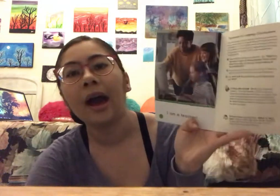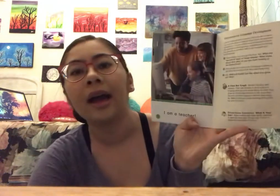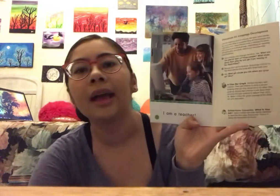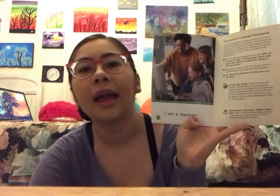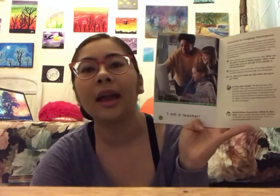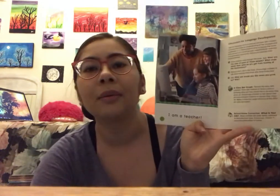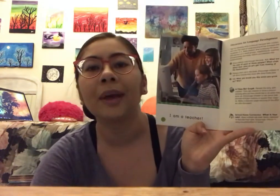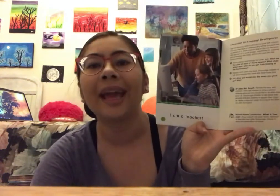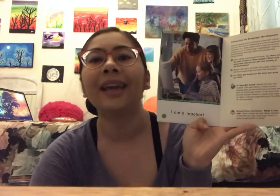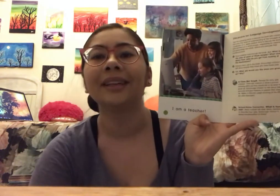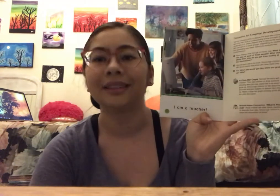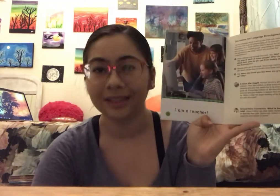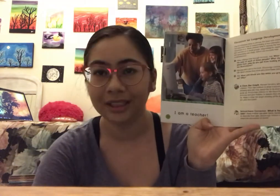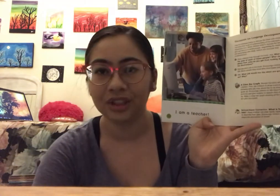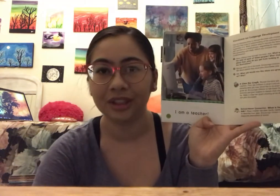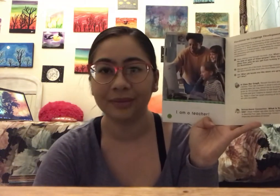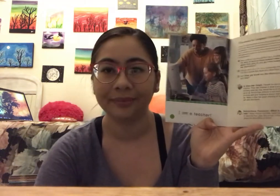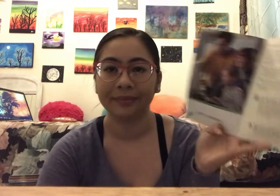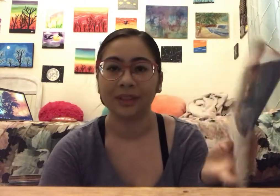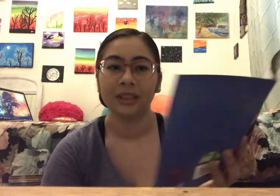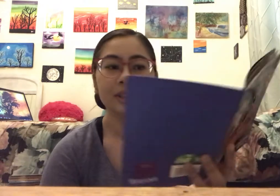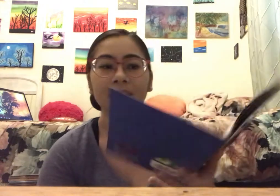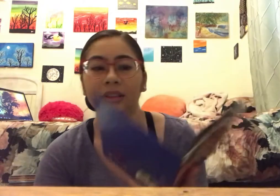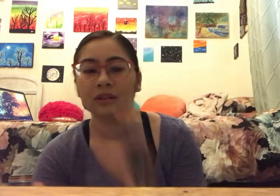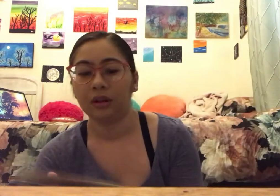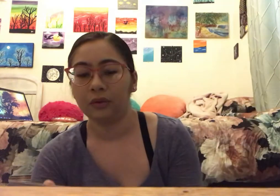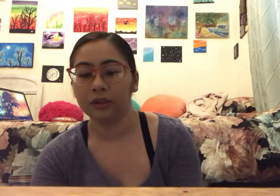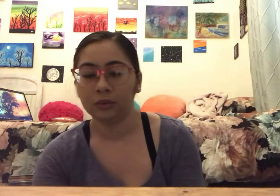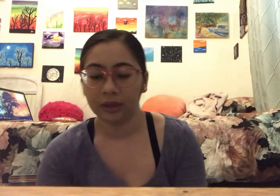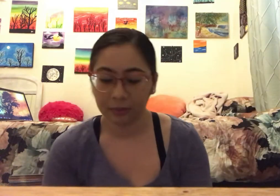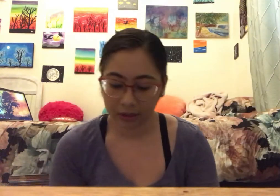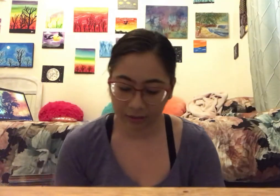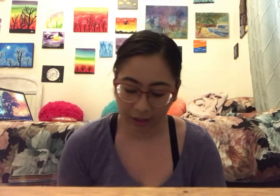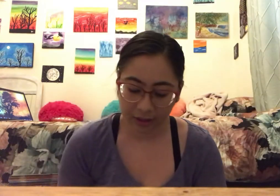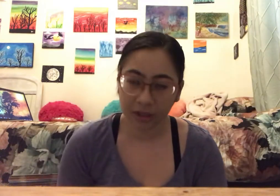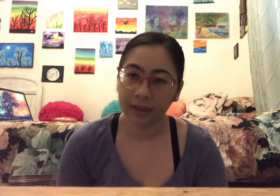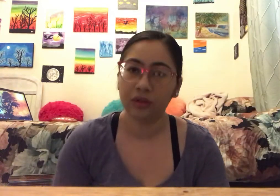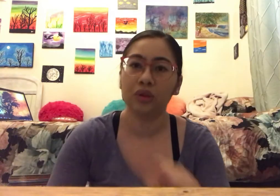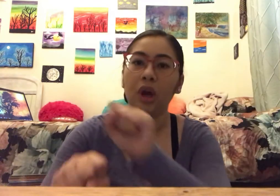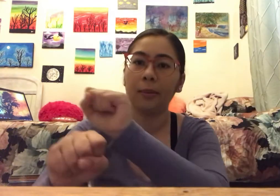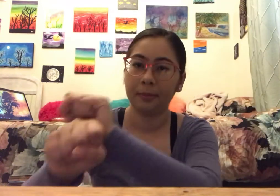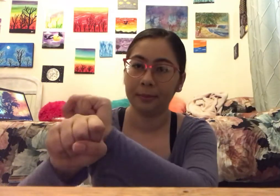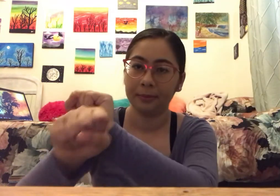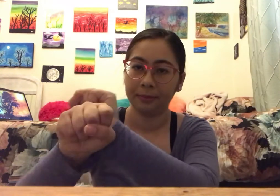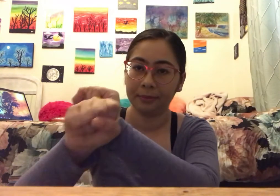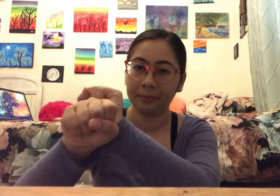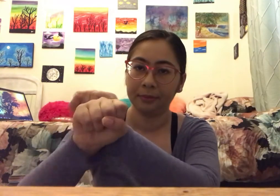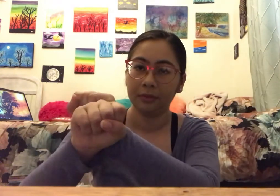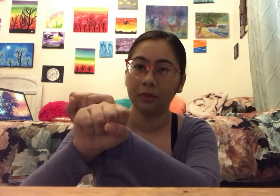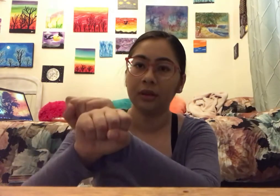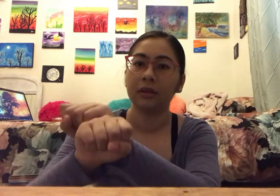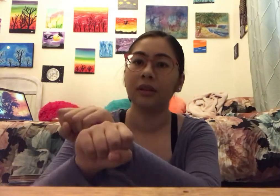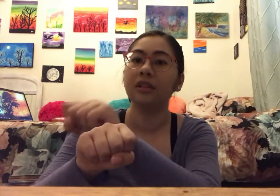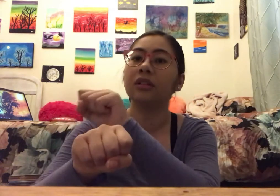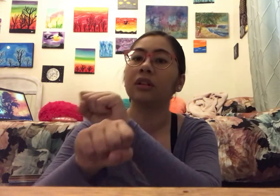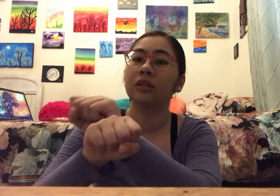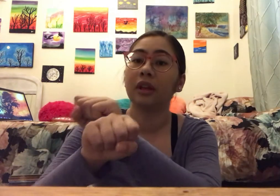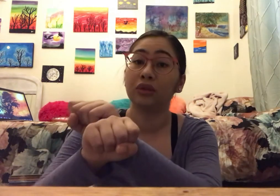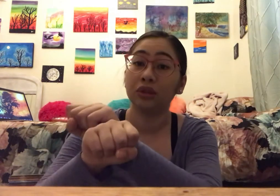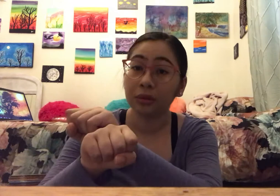I am a teacher. So the first word I'm going to teach is job. This is also like do your